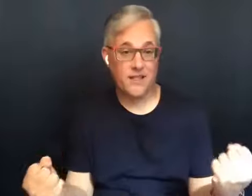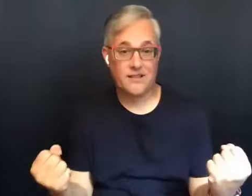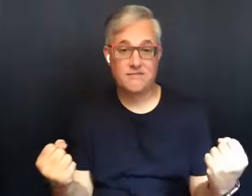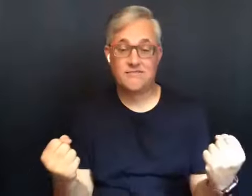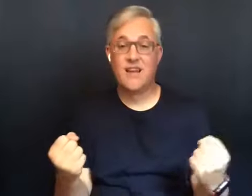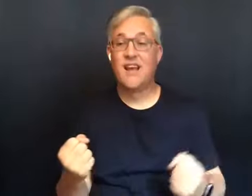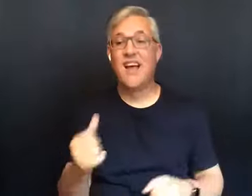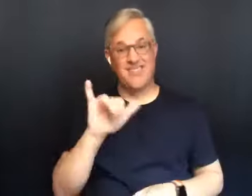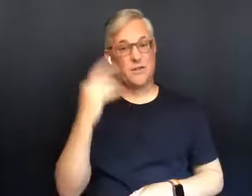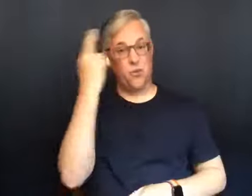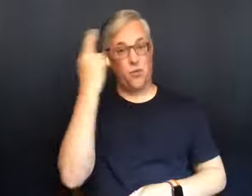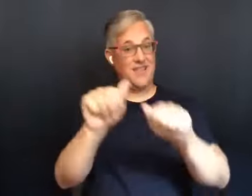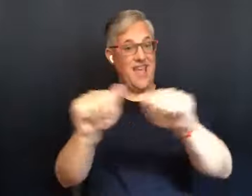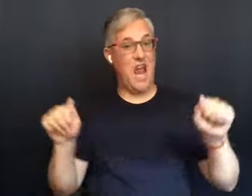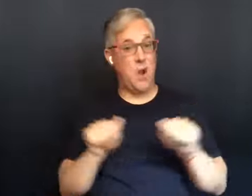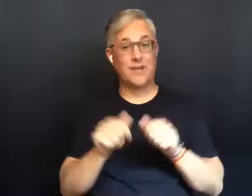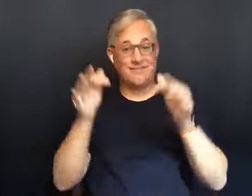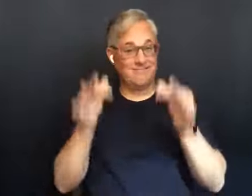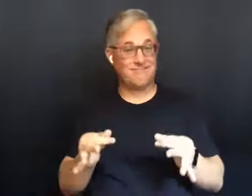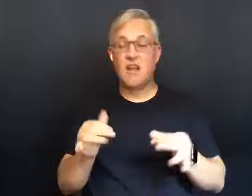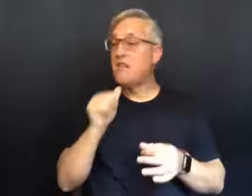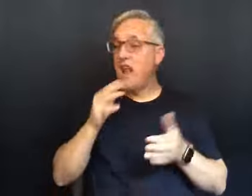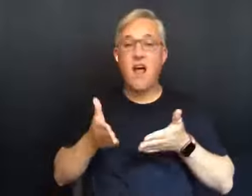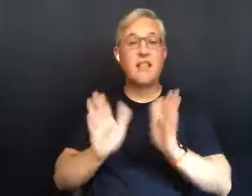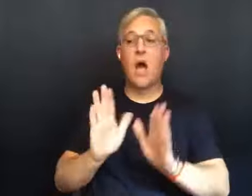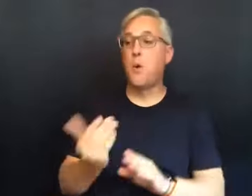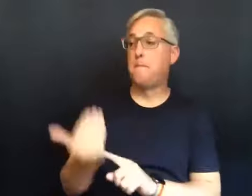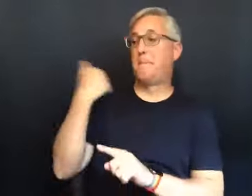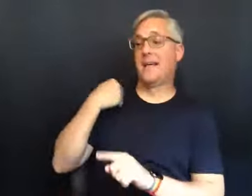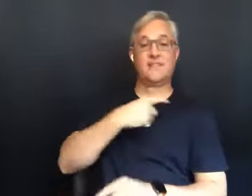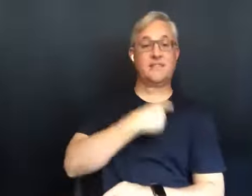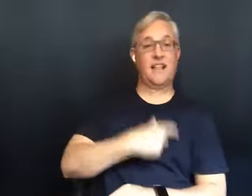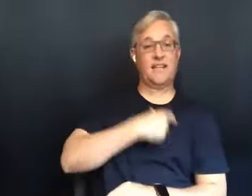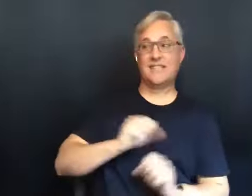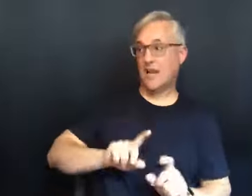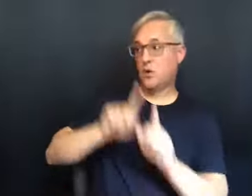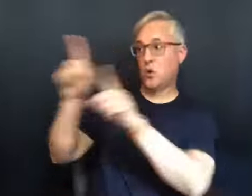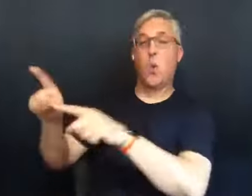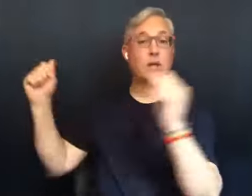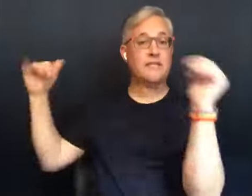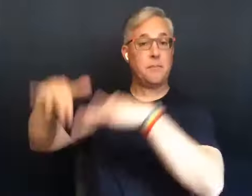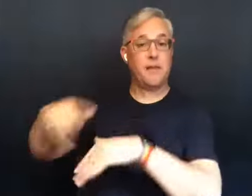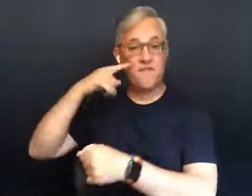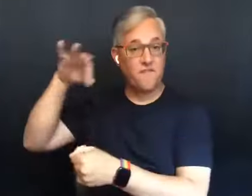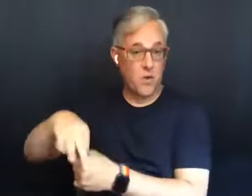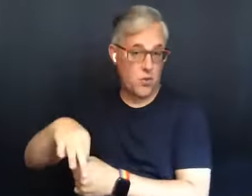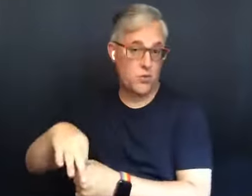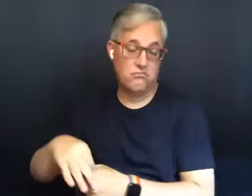to heal. Ultimately, it was the catalyst that had the area body decide to not allow past delegates